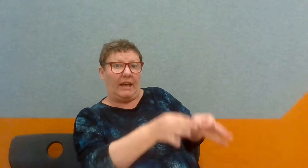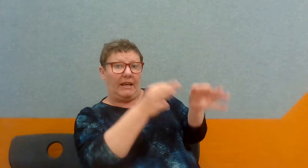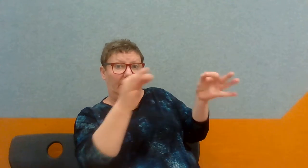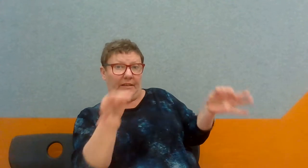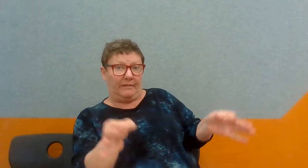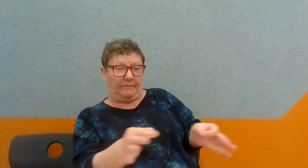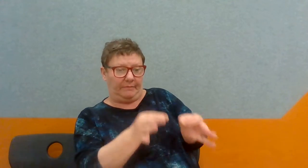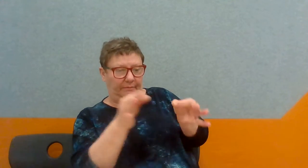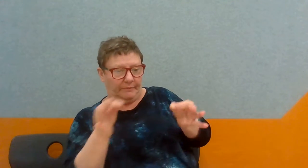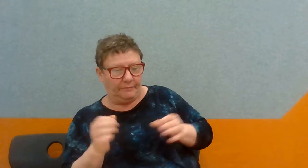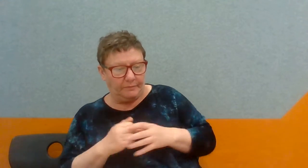Garden.